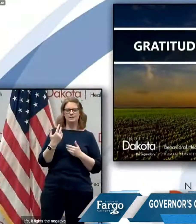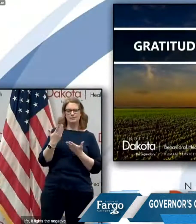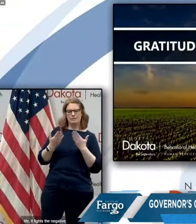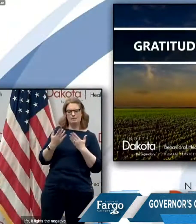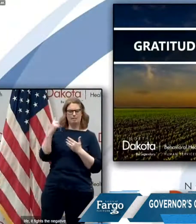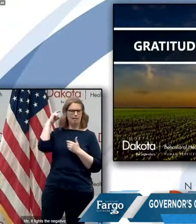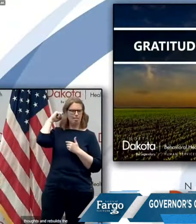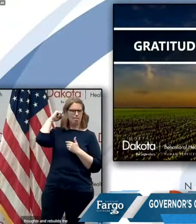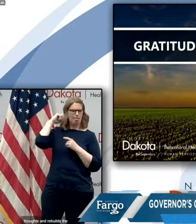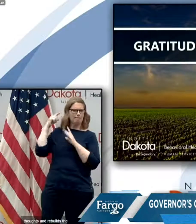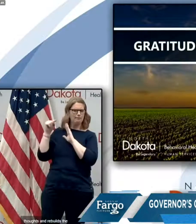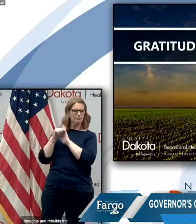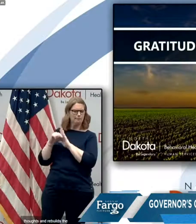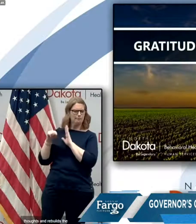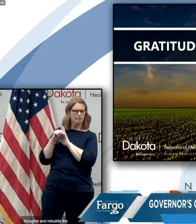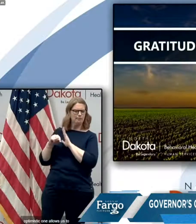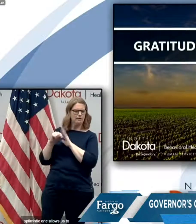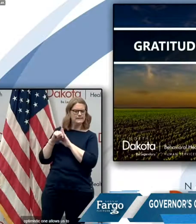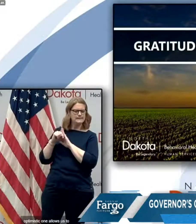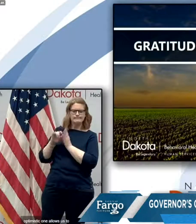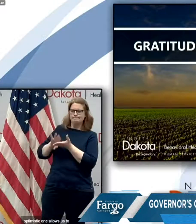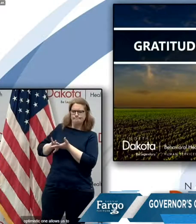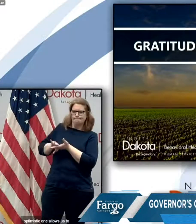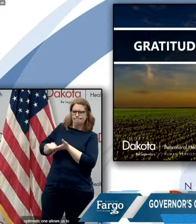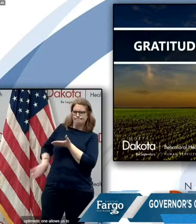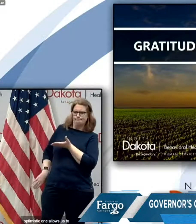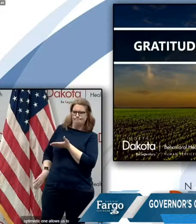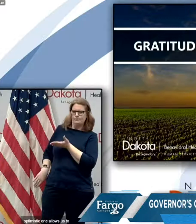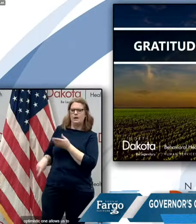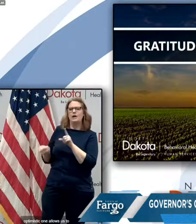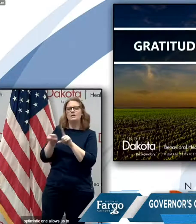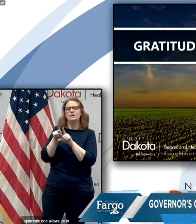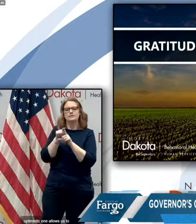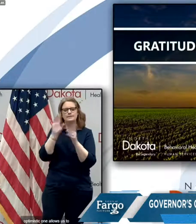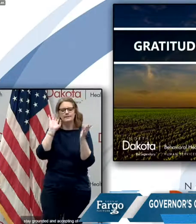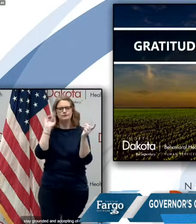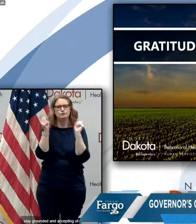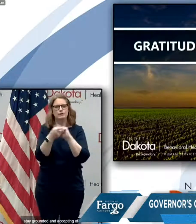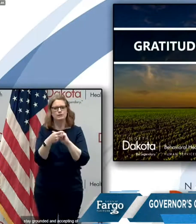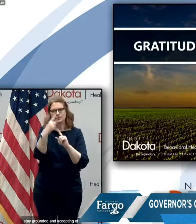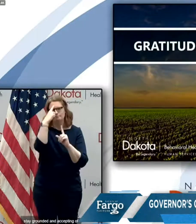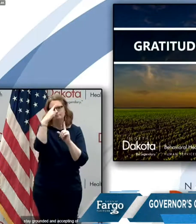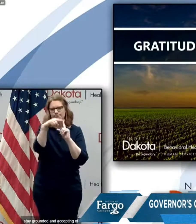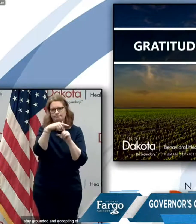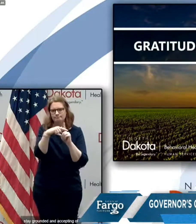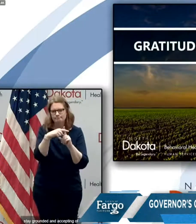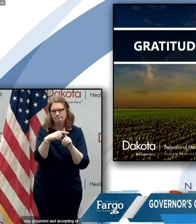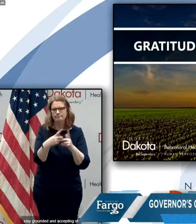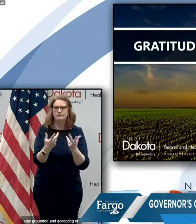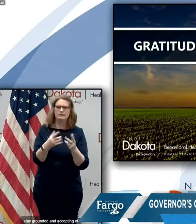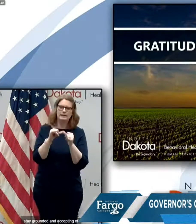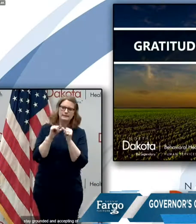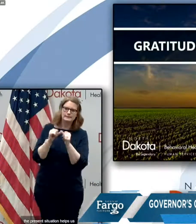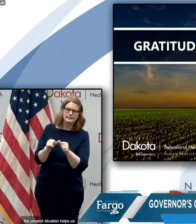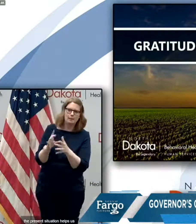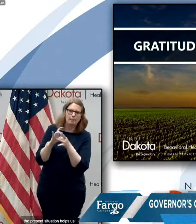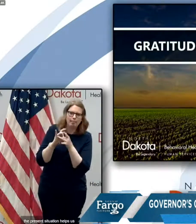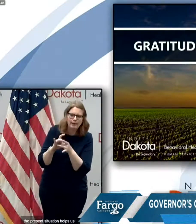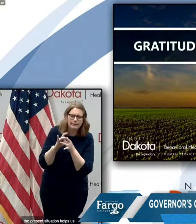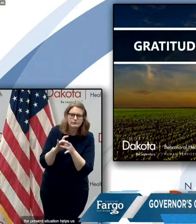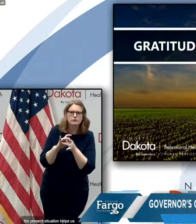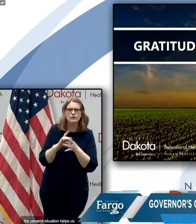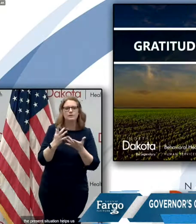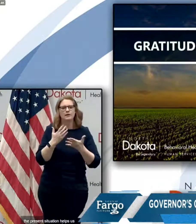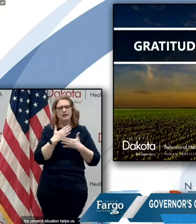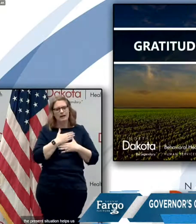optimistic ones, allows us to stay grounded and accepting of the present situation, helps us sustain relationships and appreciate the